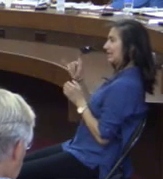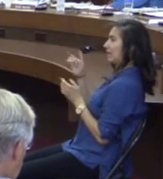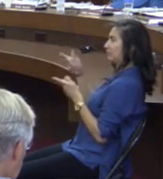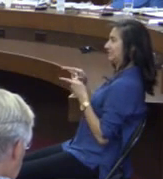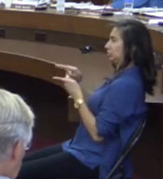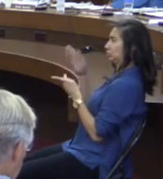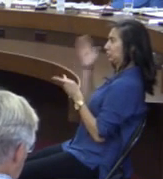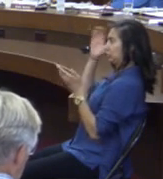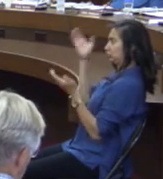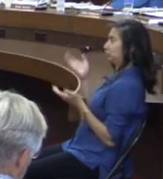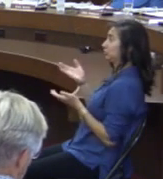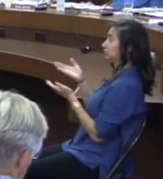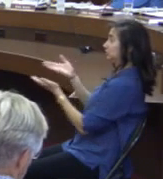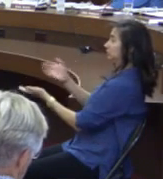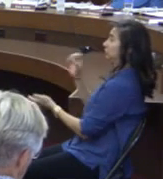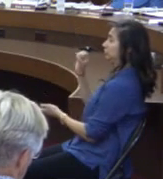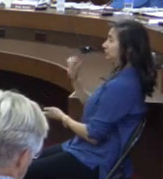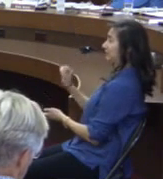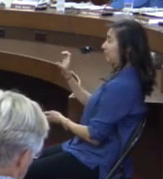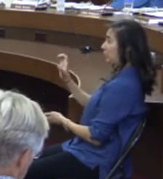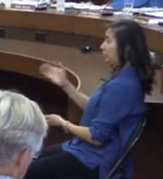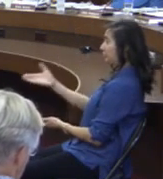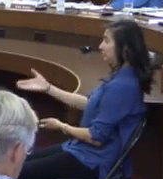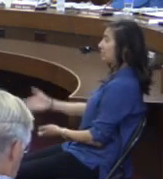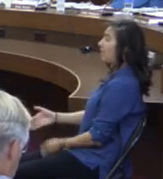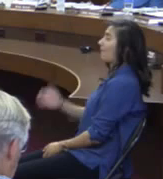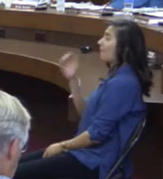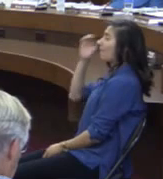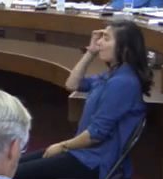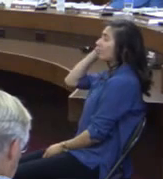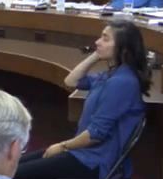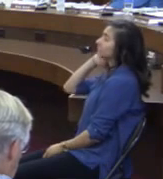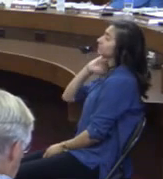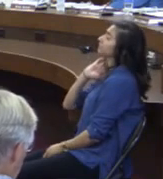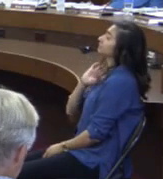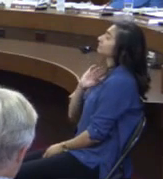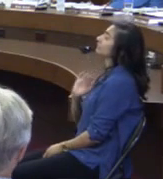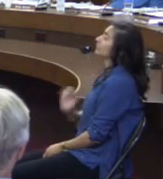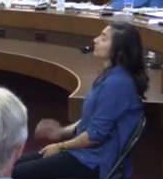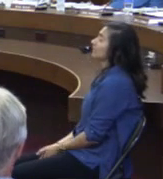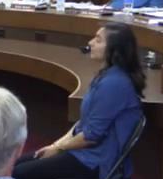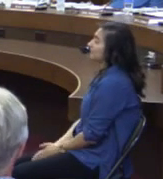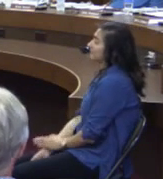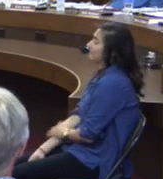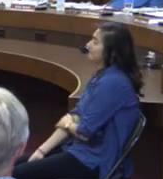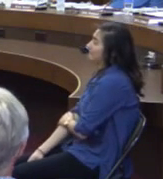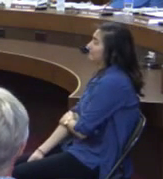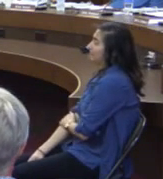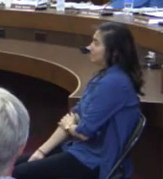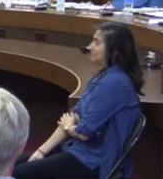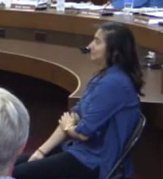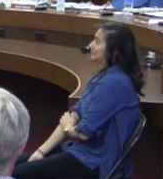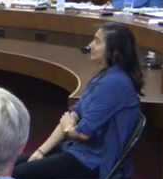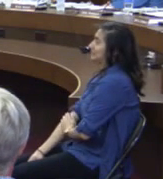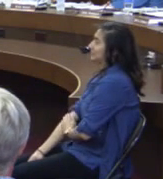well. So I'm inviting Stephanie Collier, our Dean of Arts and Letters, to present and introduce you.